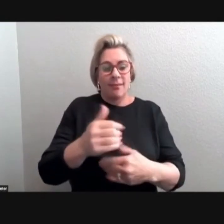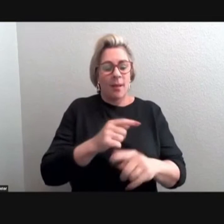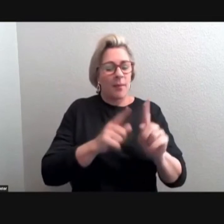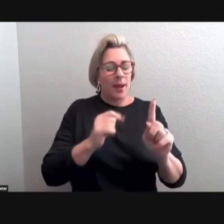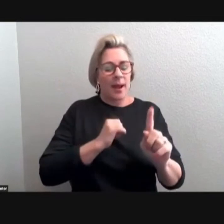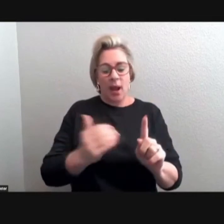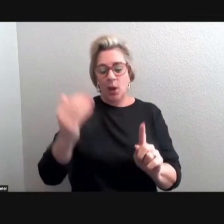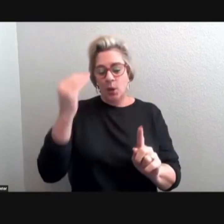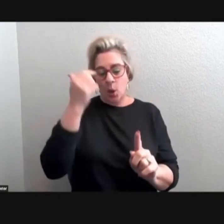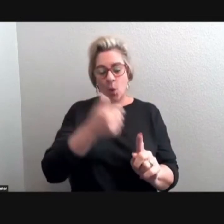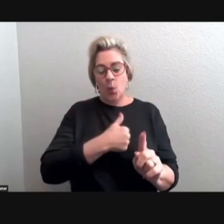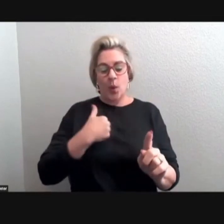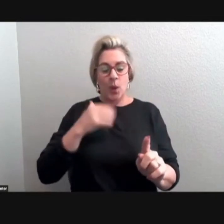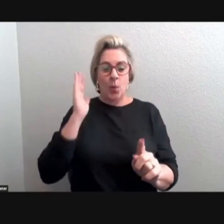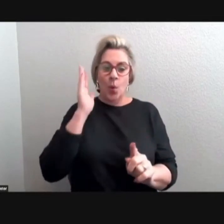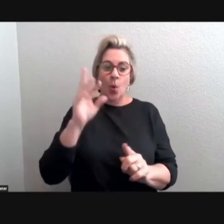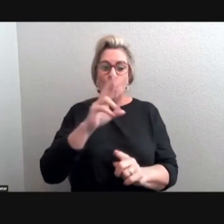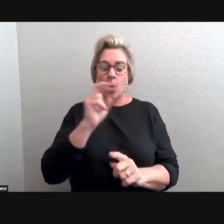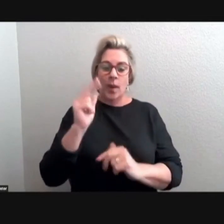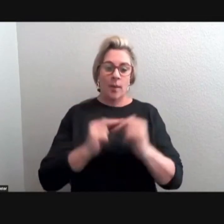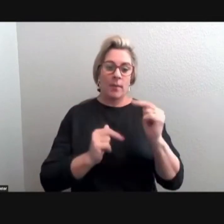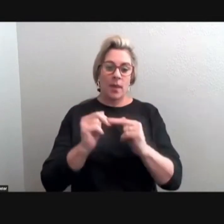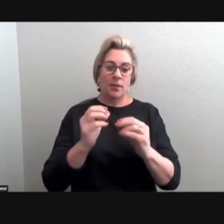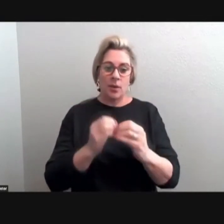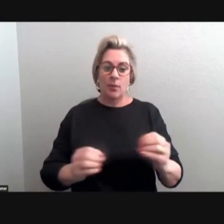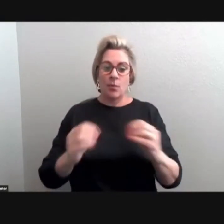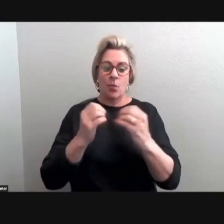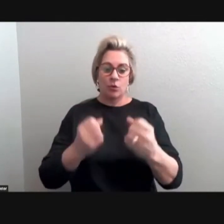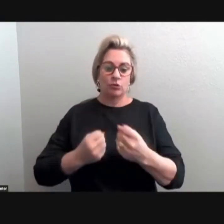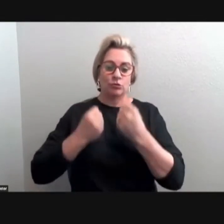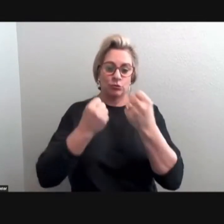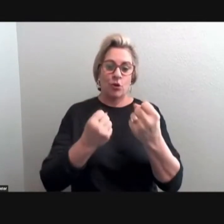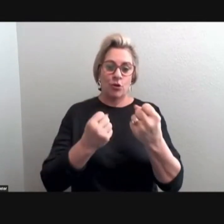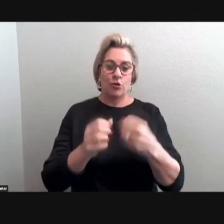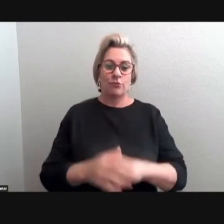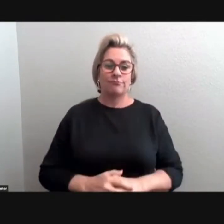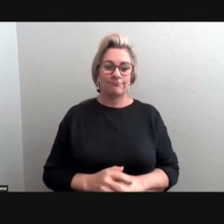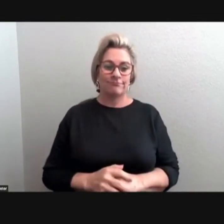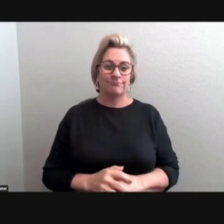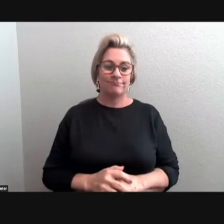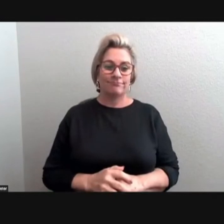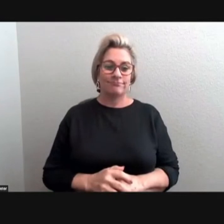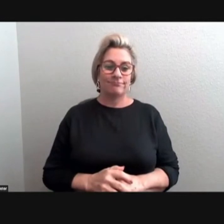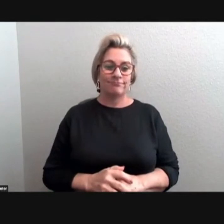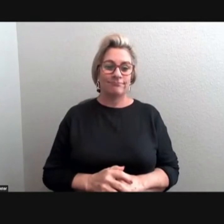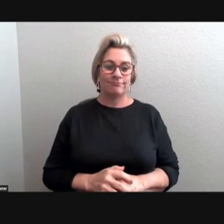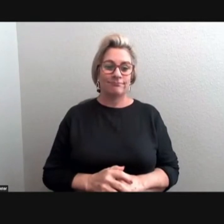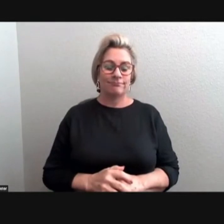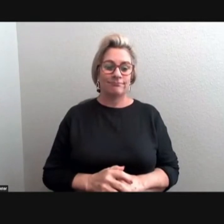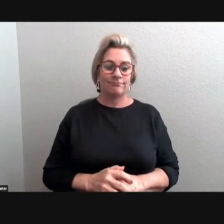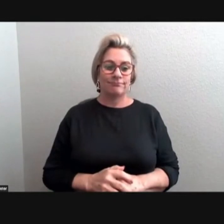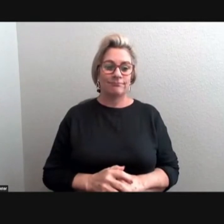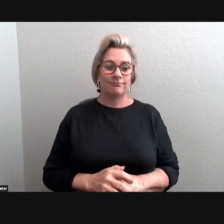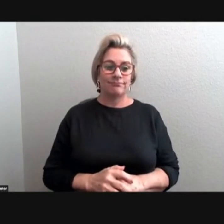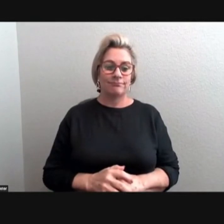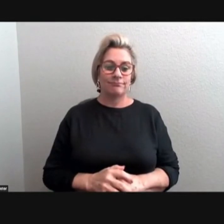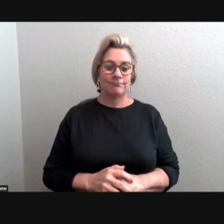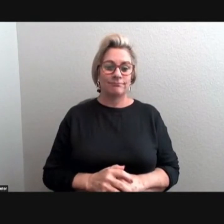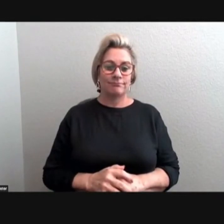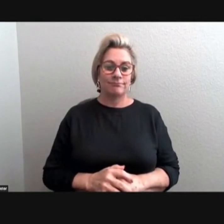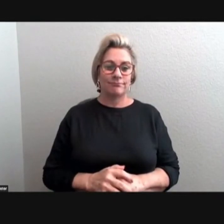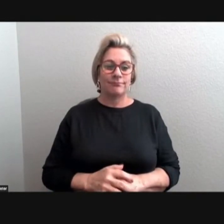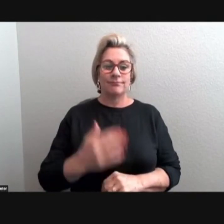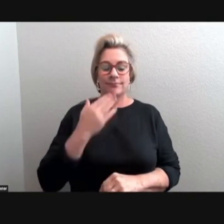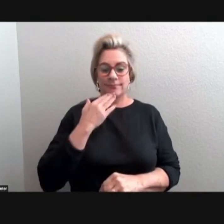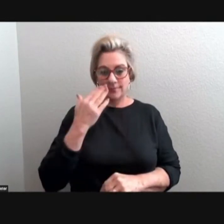be rebuild better and stronger than it was. I woke up cold. Thank you. I can't tell if, I think the heat's running. I can't. Okay,